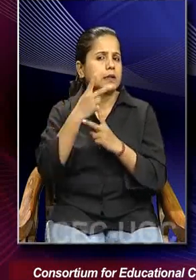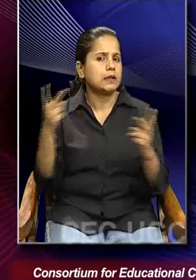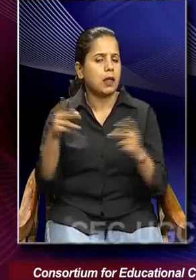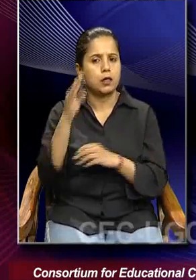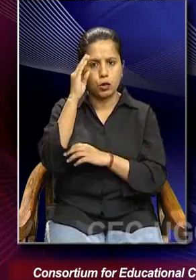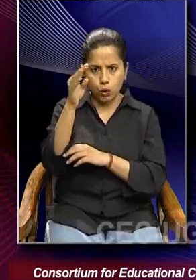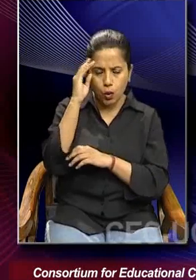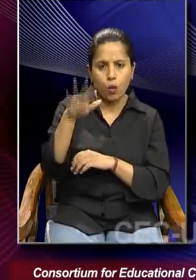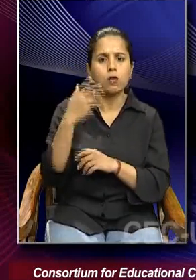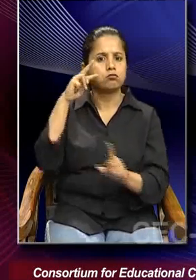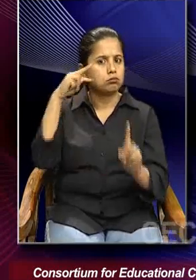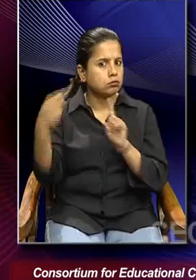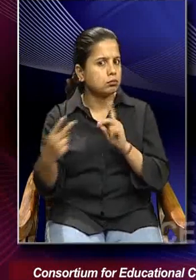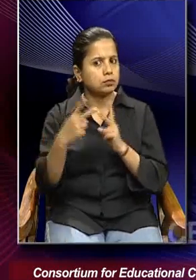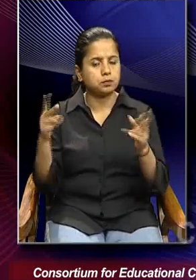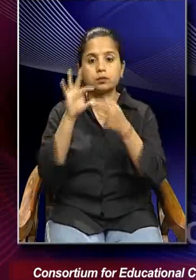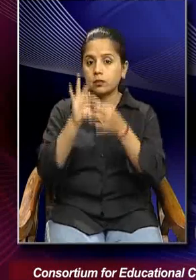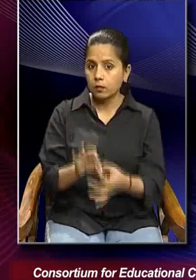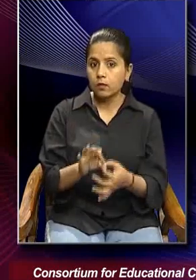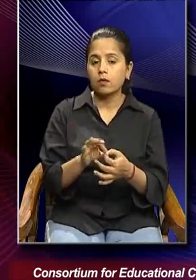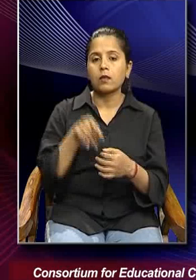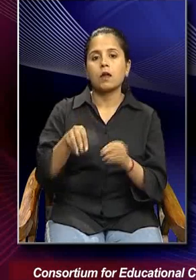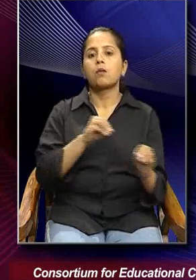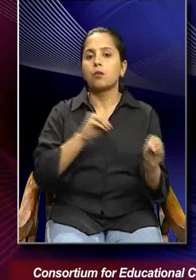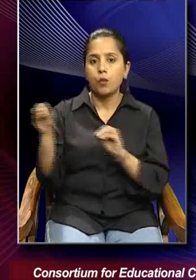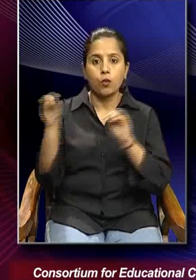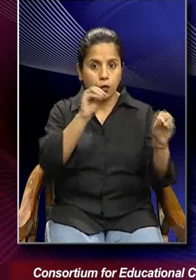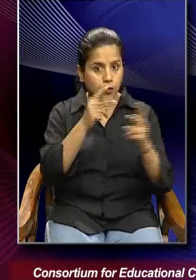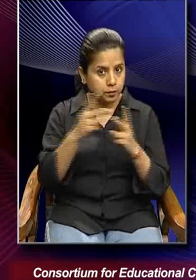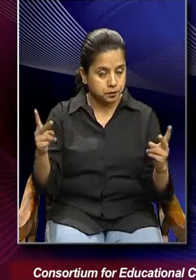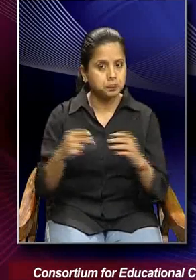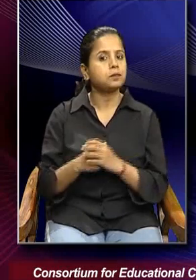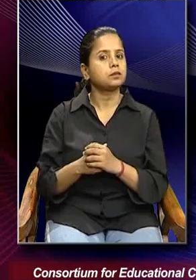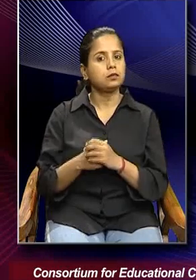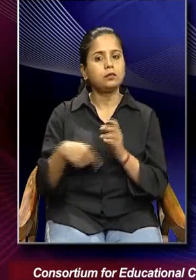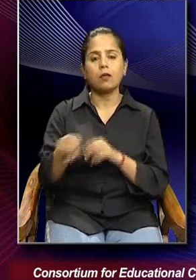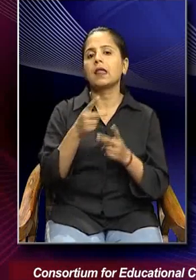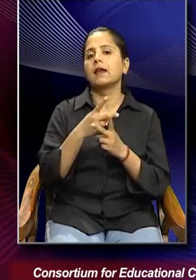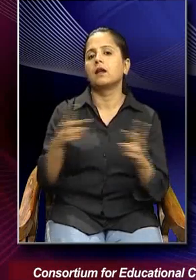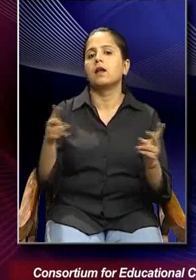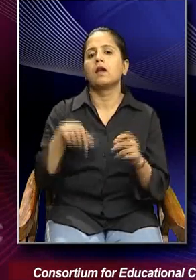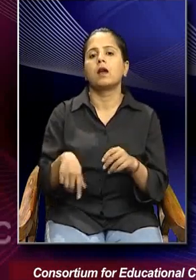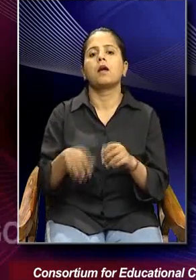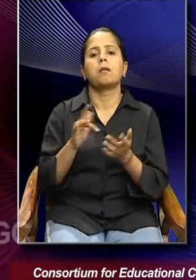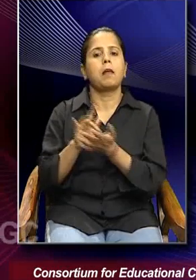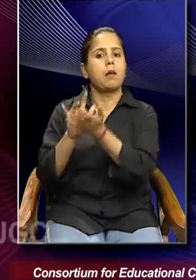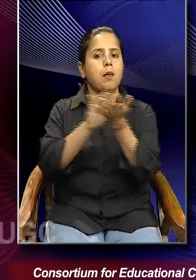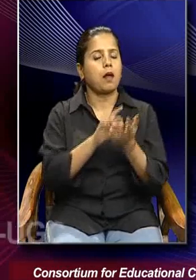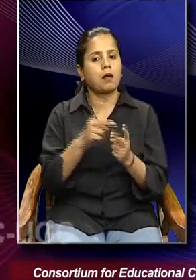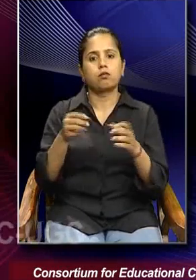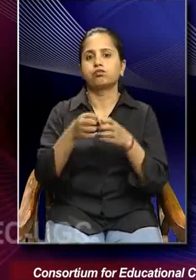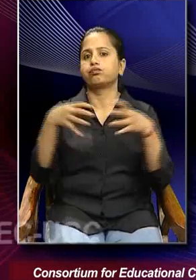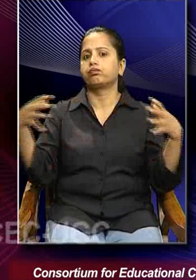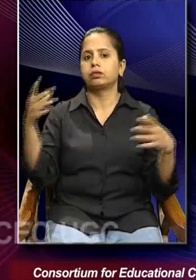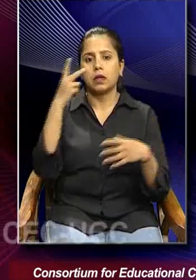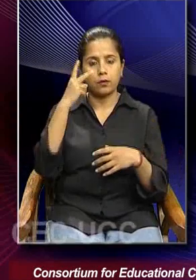and perspectives related to migration at different geographical scales.